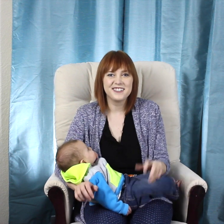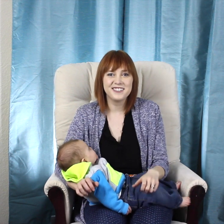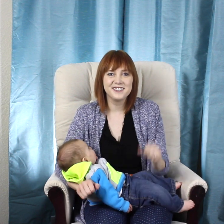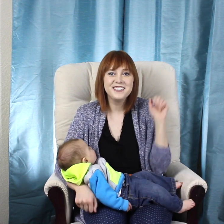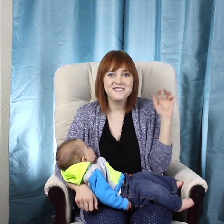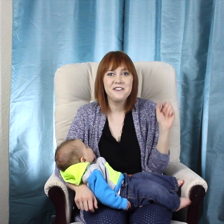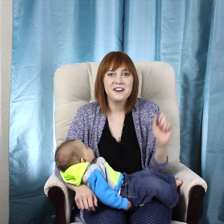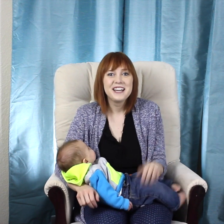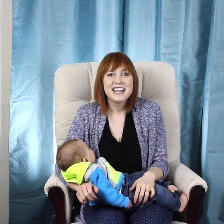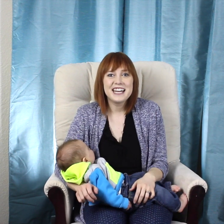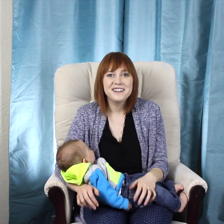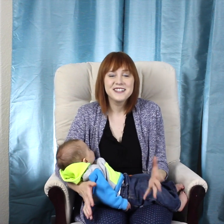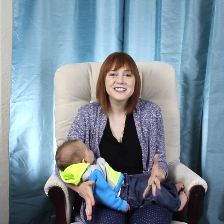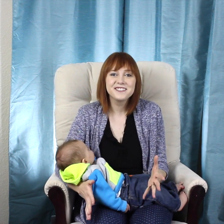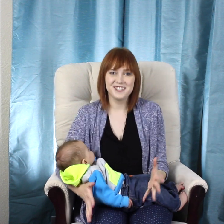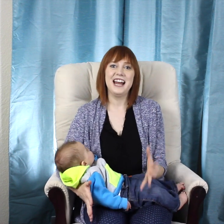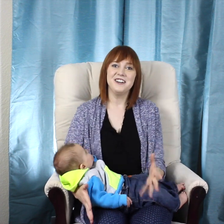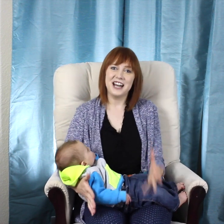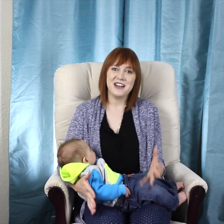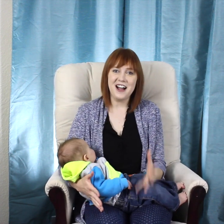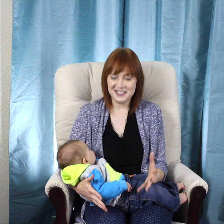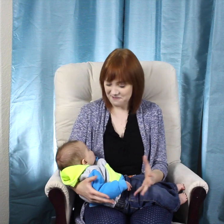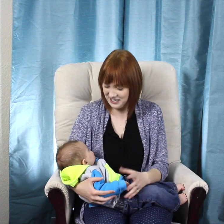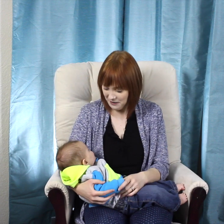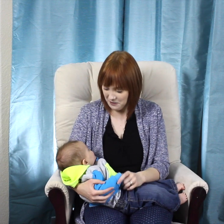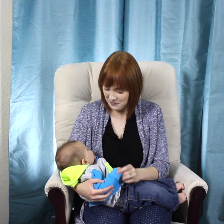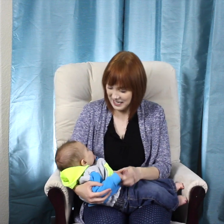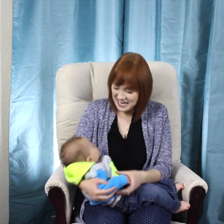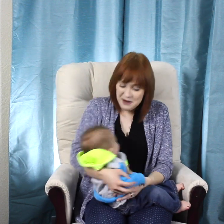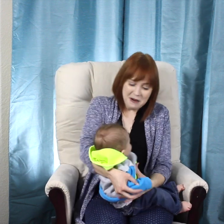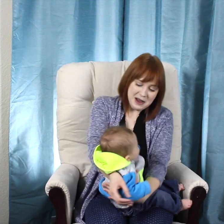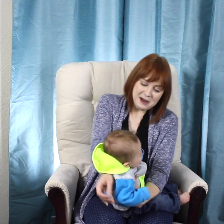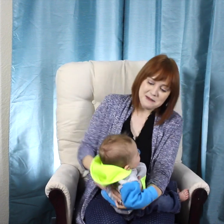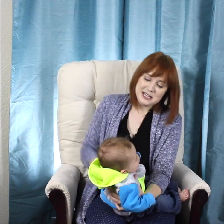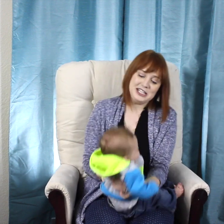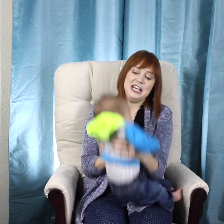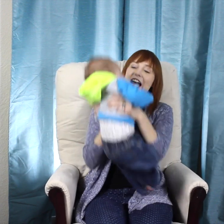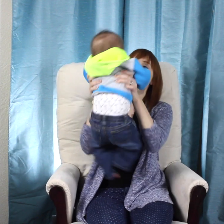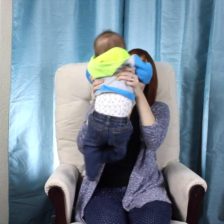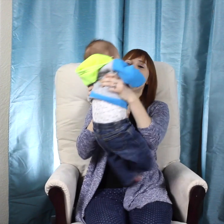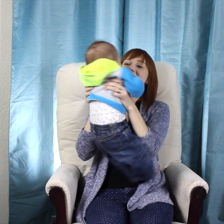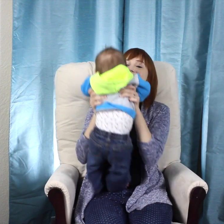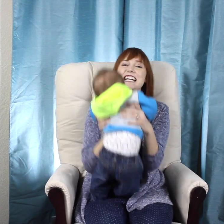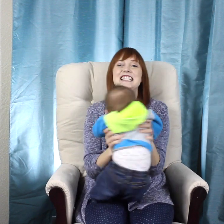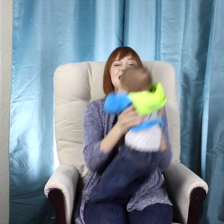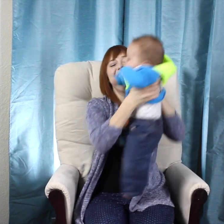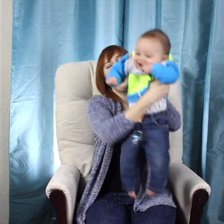you're looking for. And if it is their first sign, you're going have that awesome freak out moment where you're like, my baby's signing! It's so